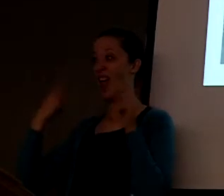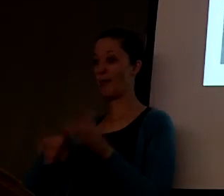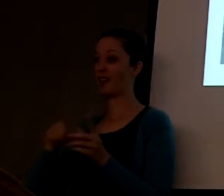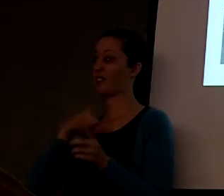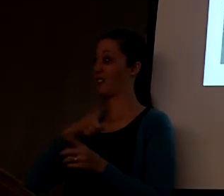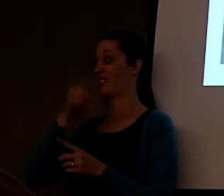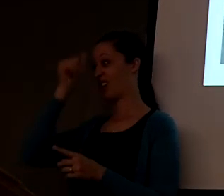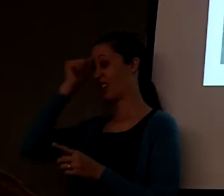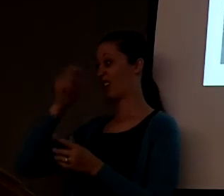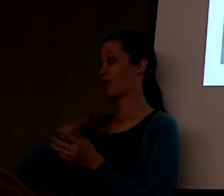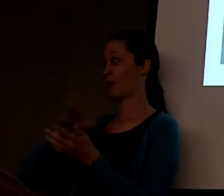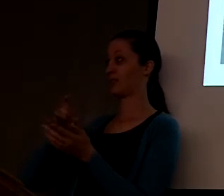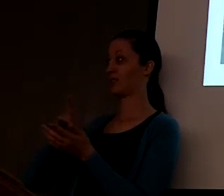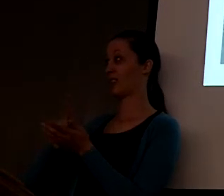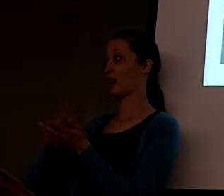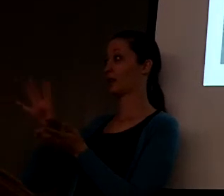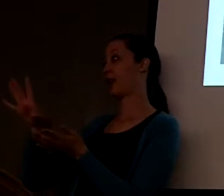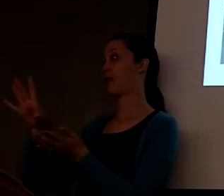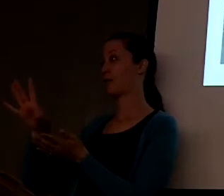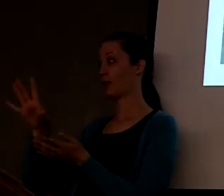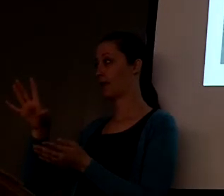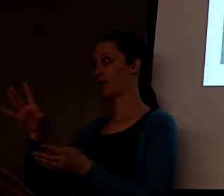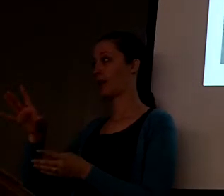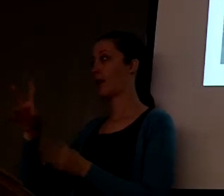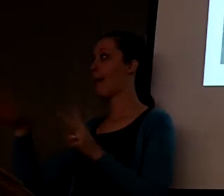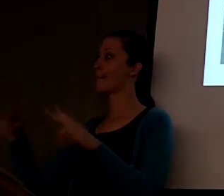The Paris Salon, the show of shows.